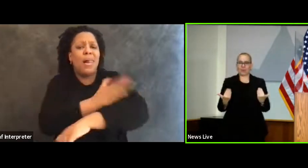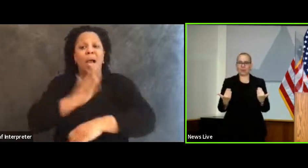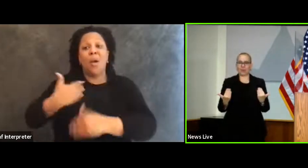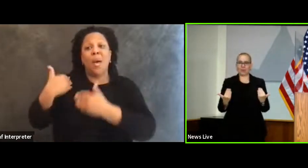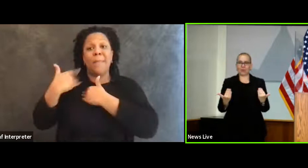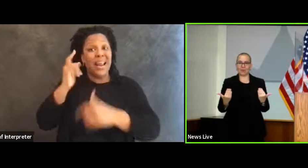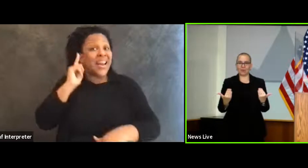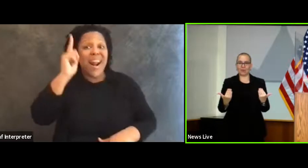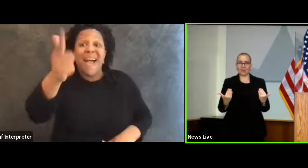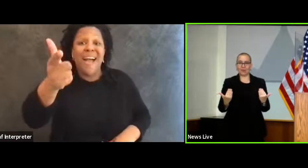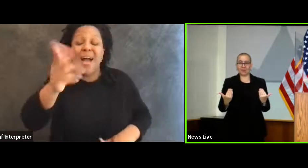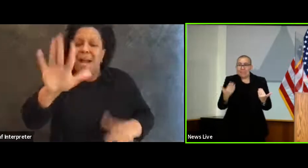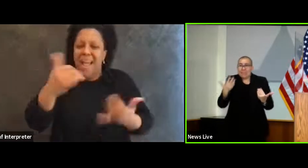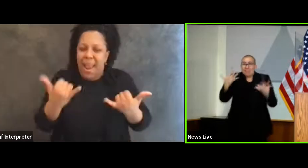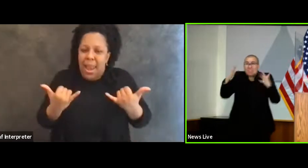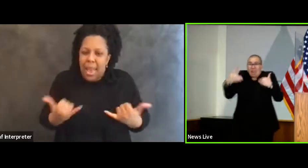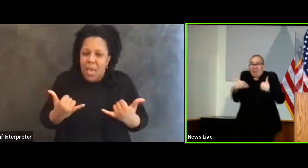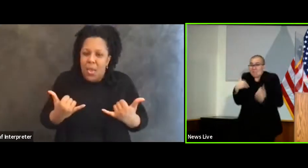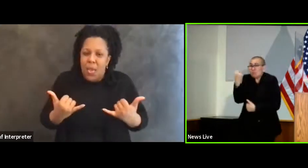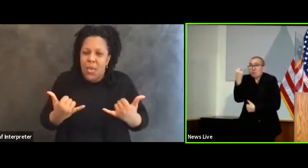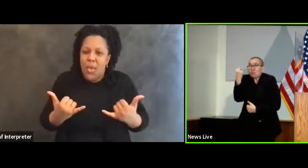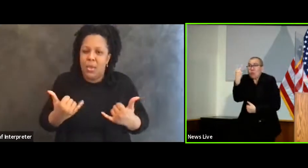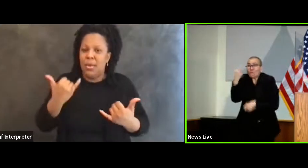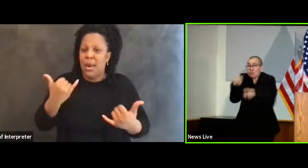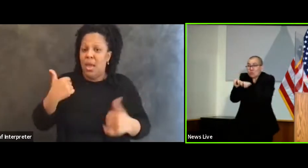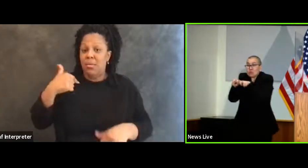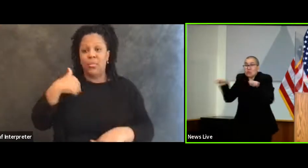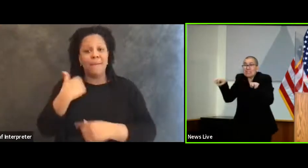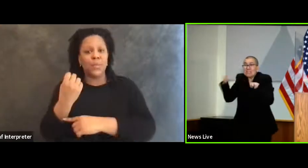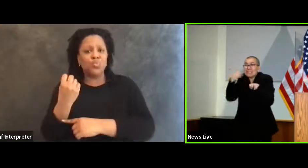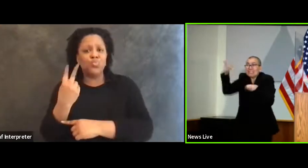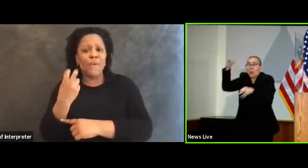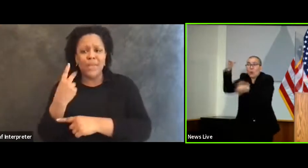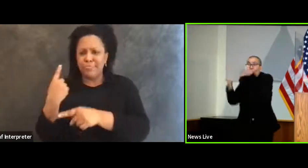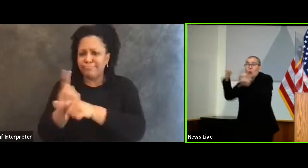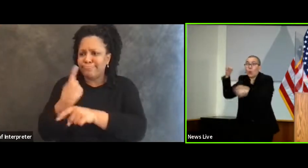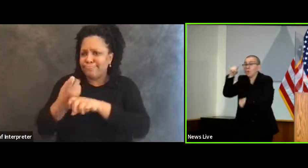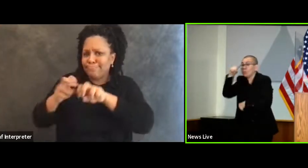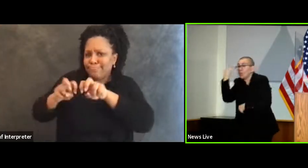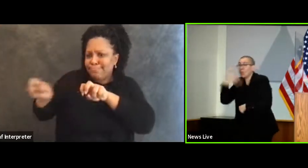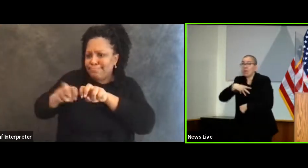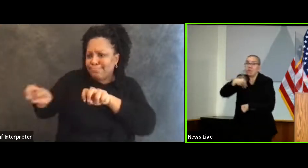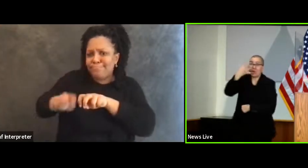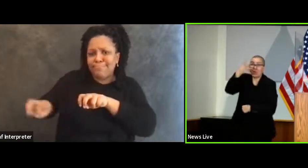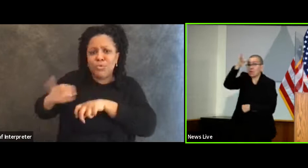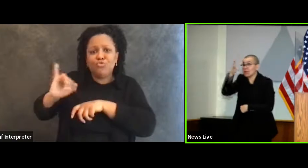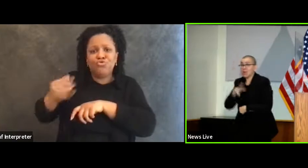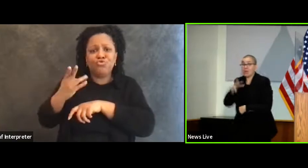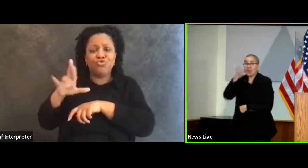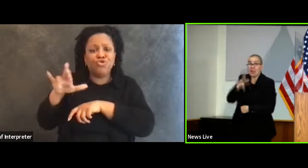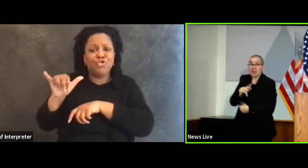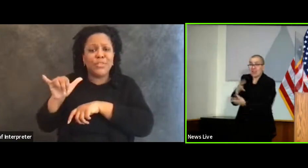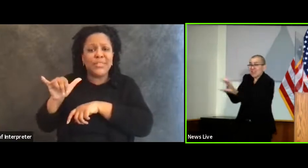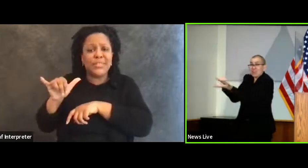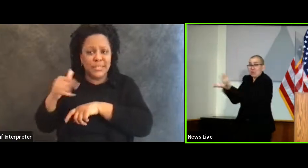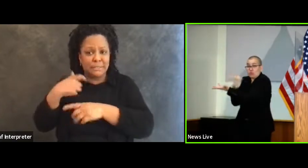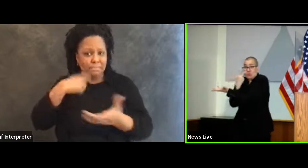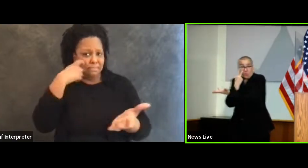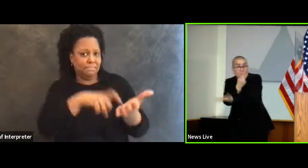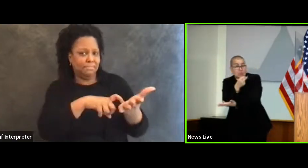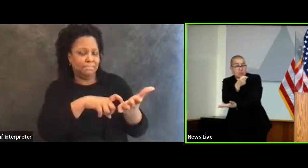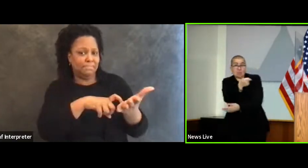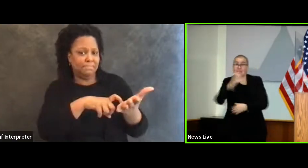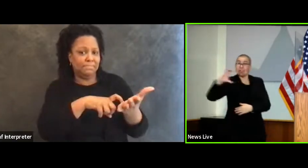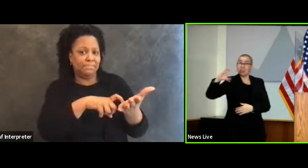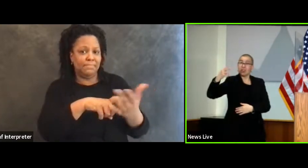regular citizens, white and black, women and men, found that a state licensed peace officer, Sergeant Chauvin, murdered a